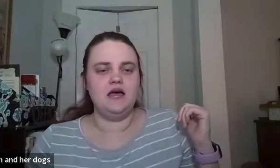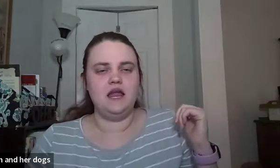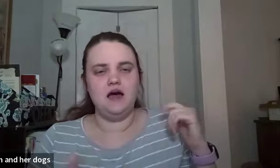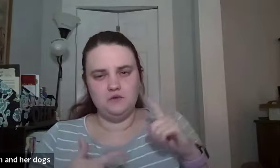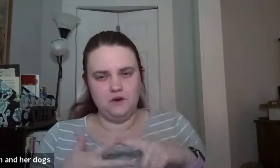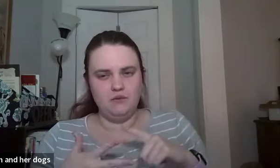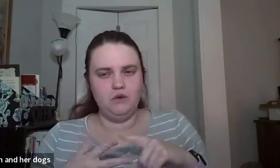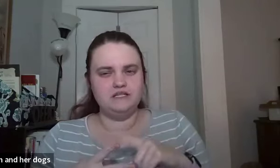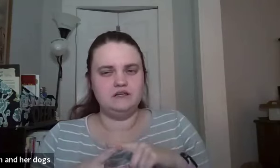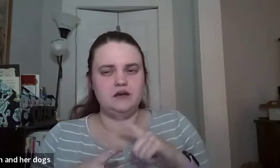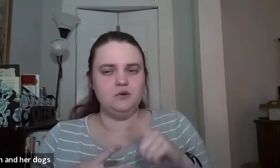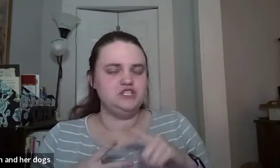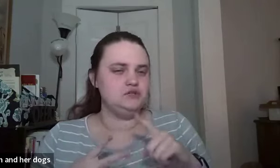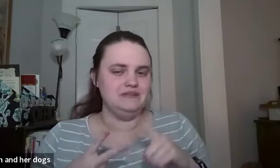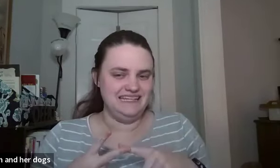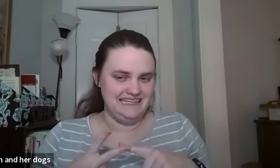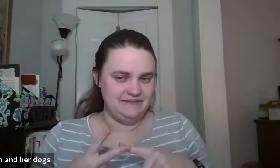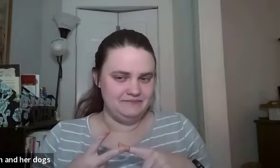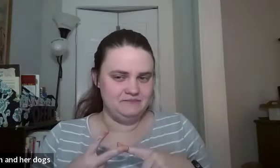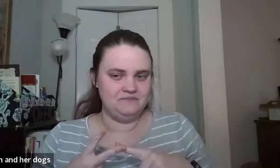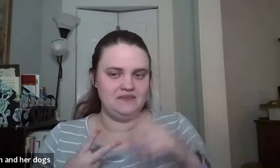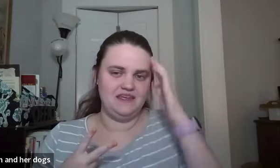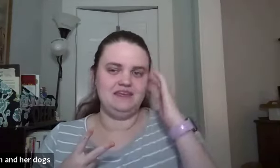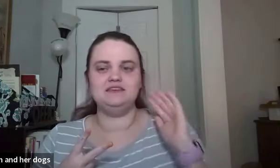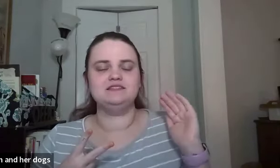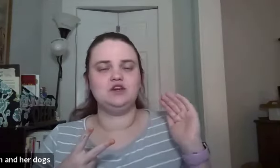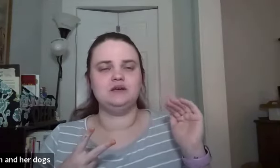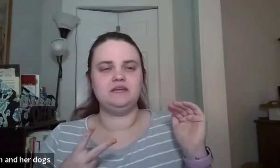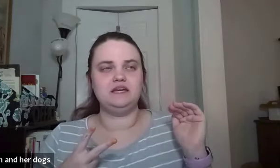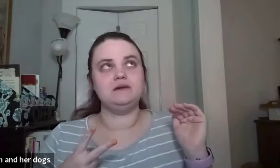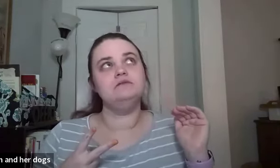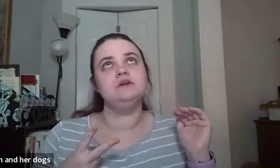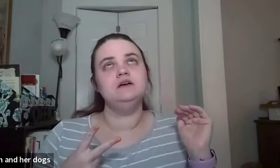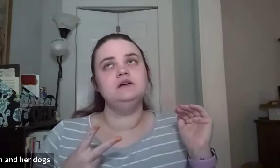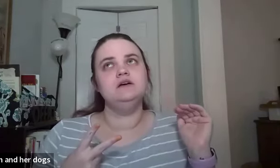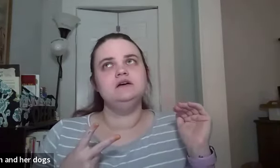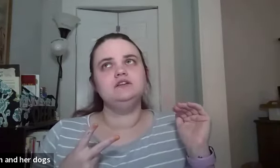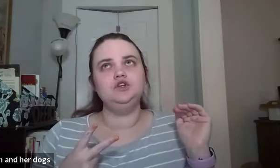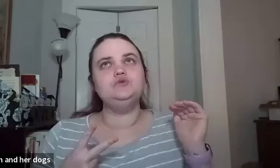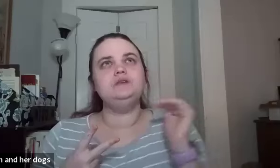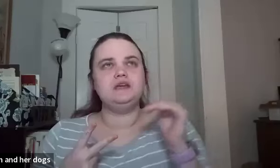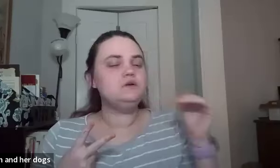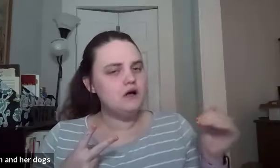The other one, what do you need? Is gonna be you need